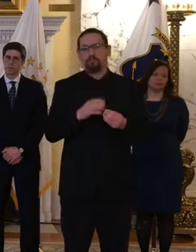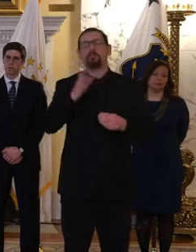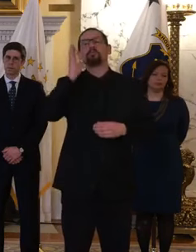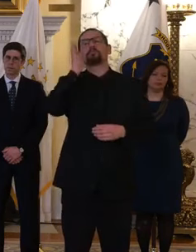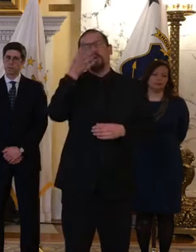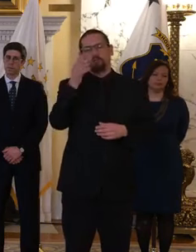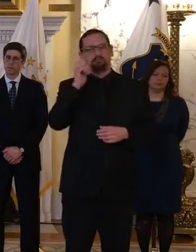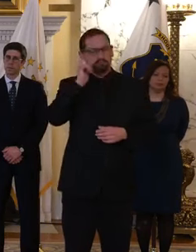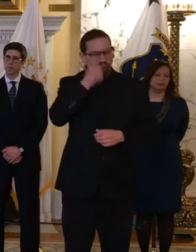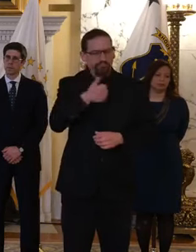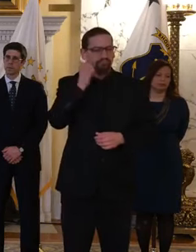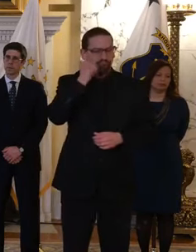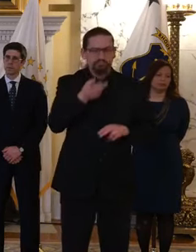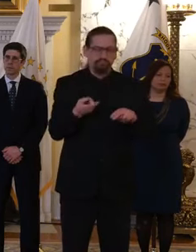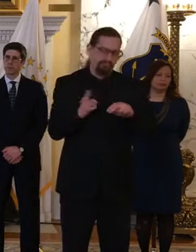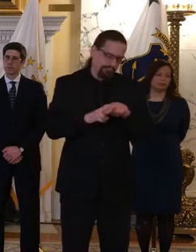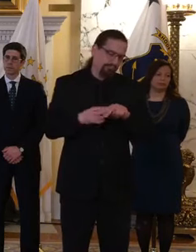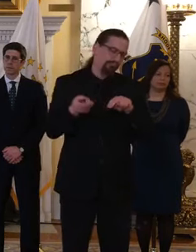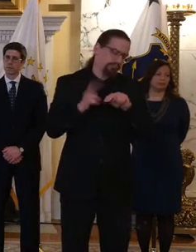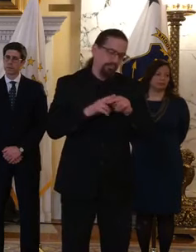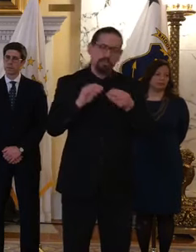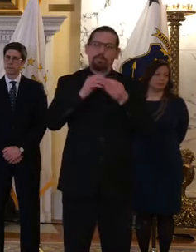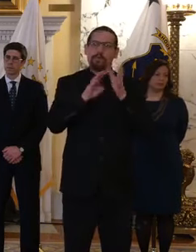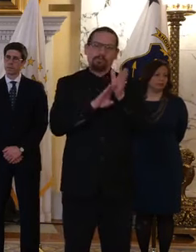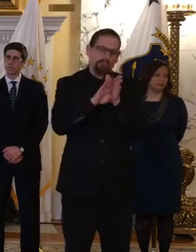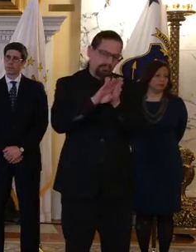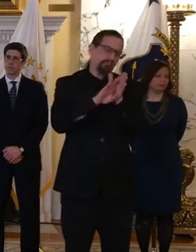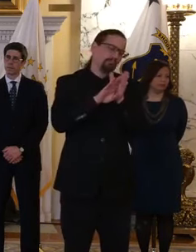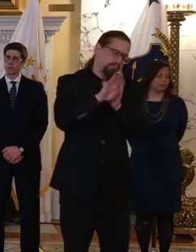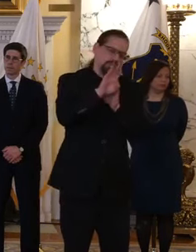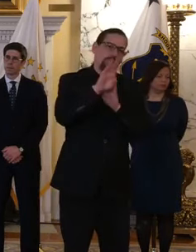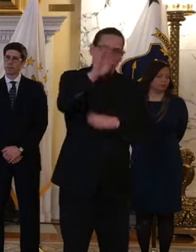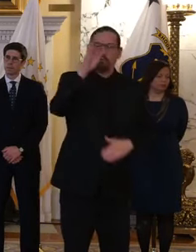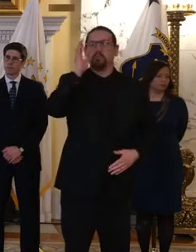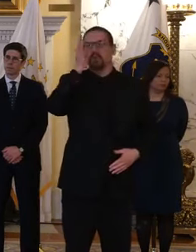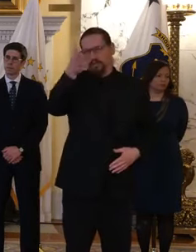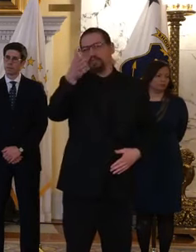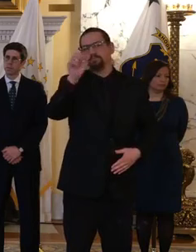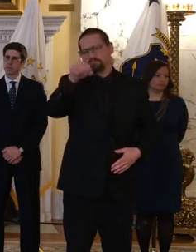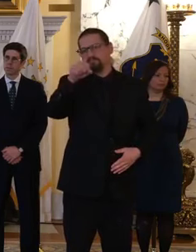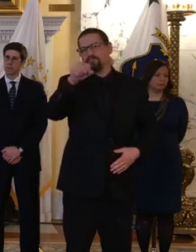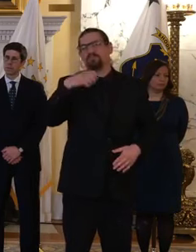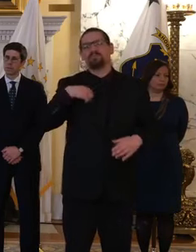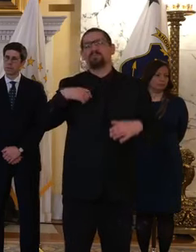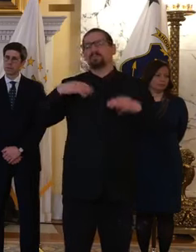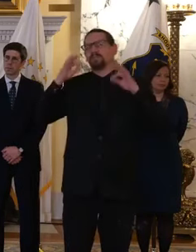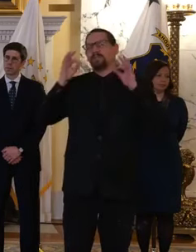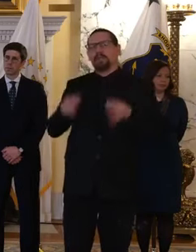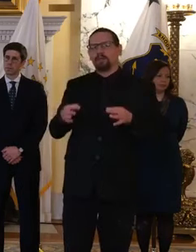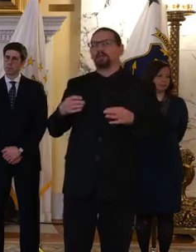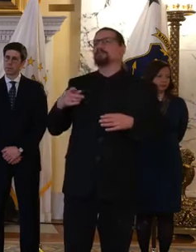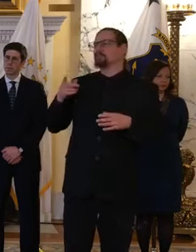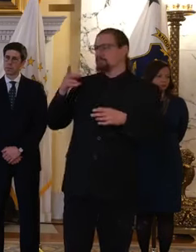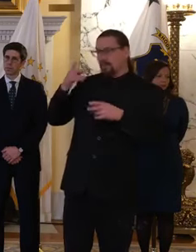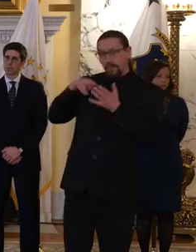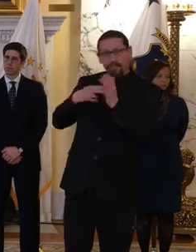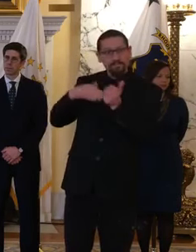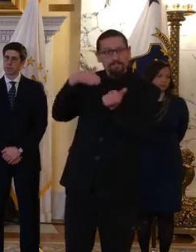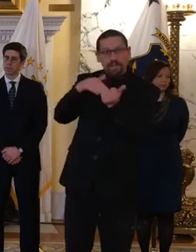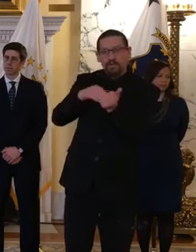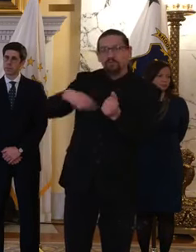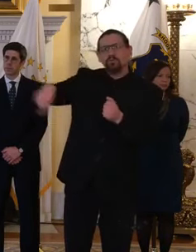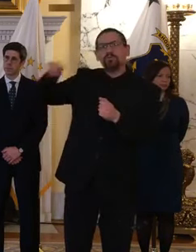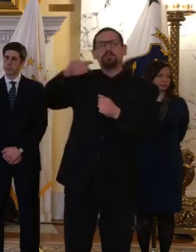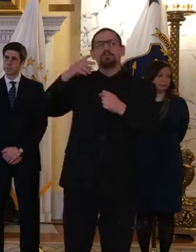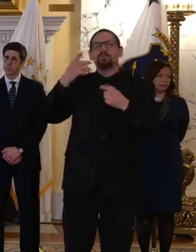an appropriate site to get a specimen swab to be tested, then you can leave the home for that and